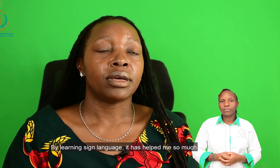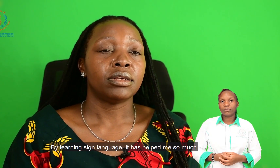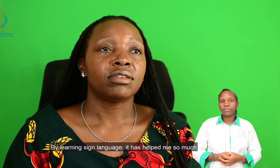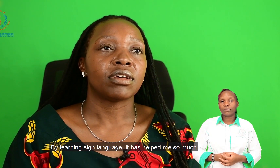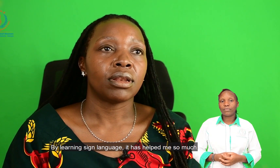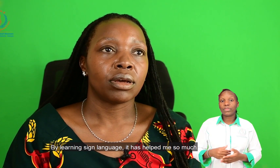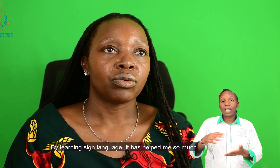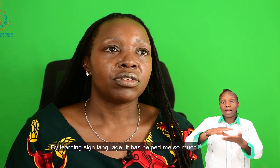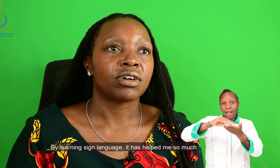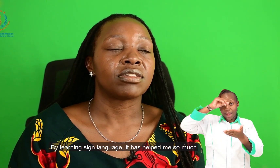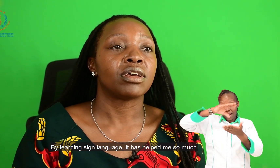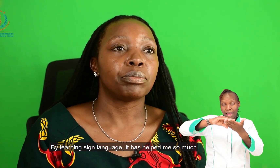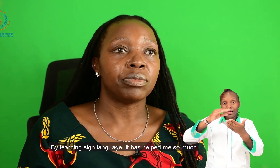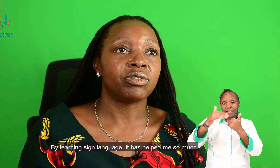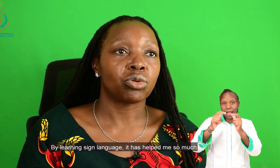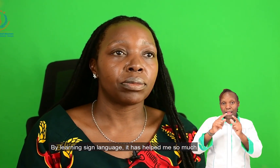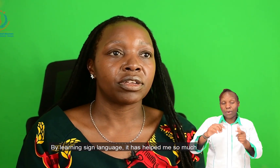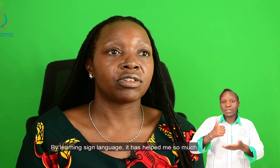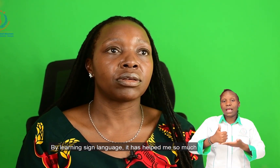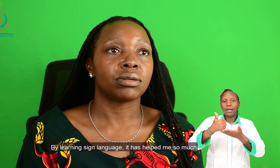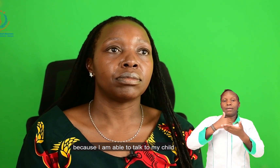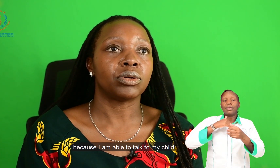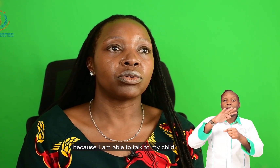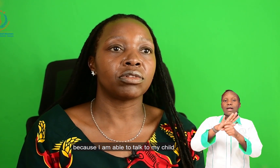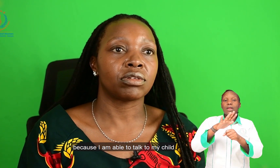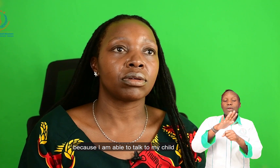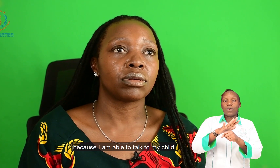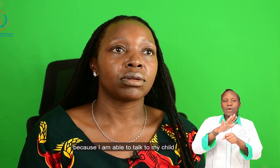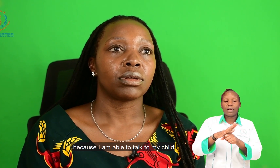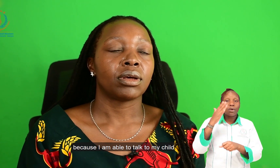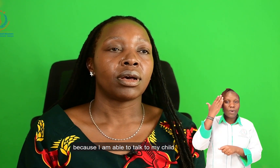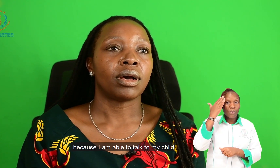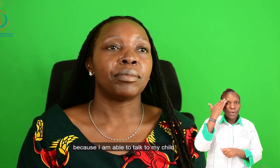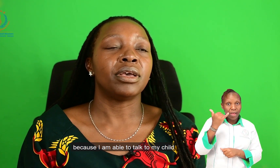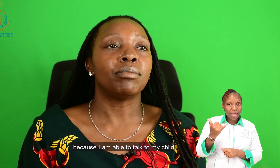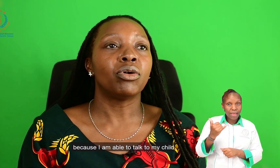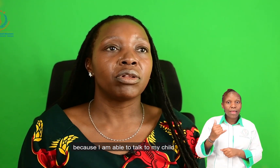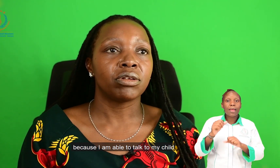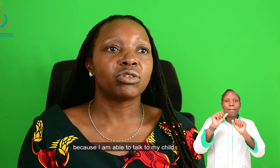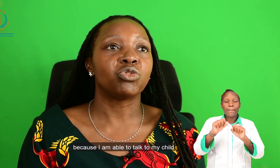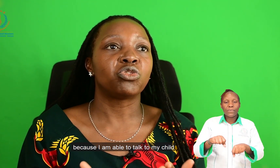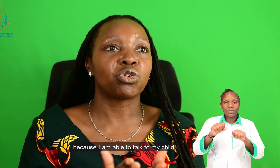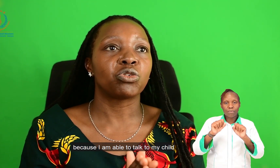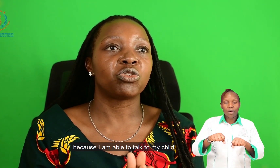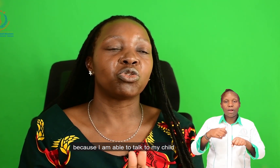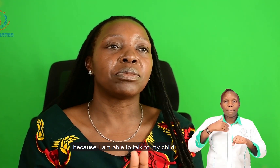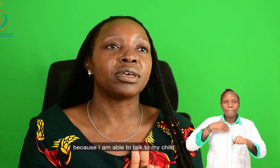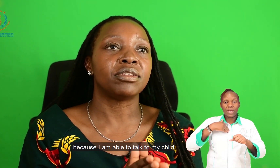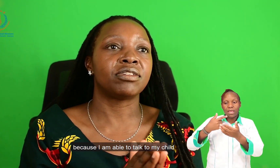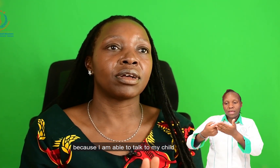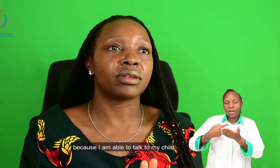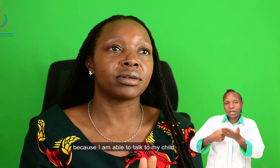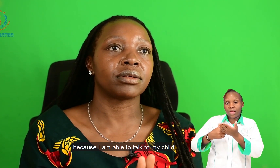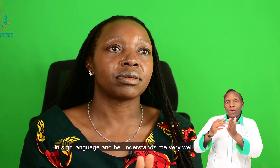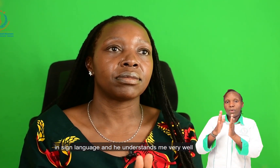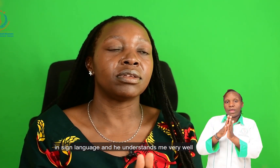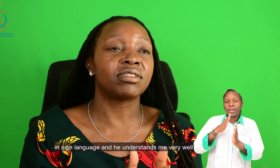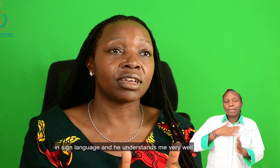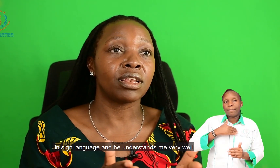Learning sign language has helped me so much, because I'm able to talk to my child in sign